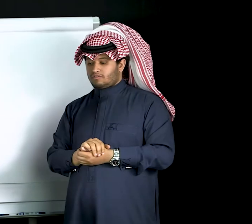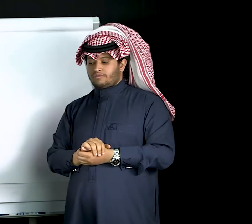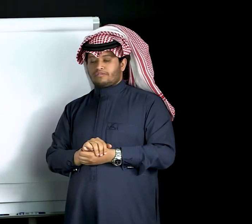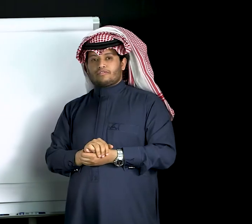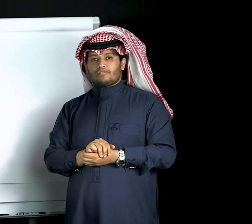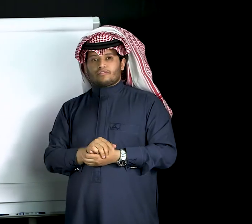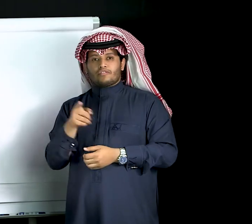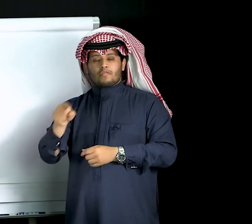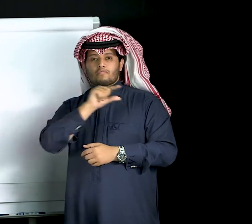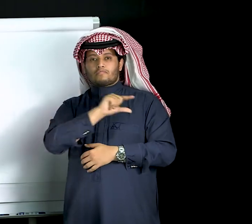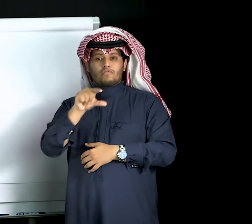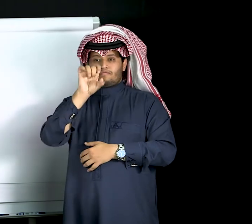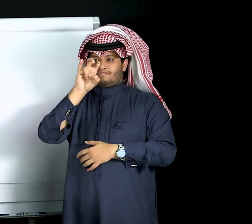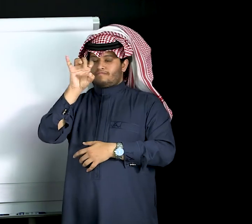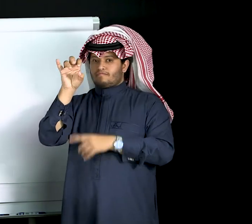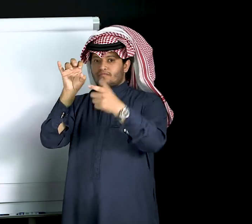on your paper